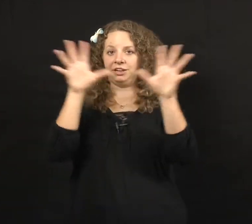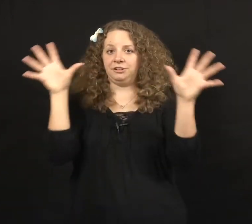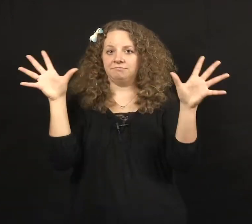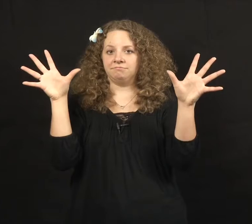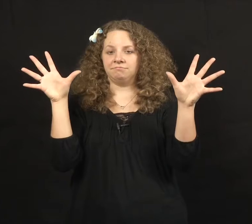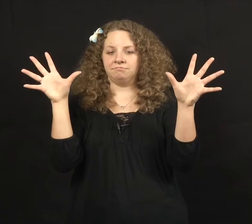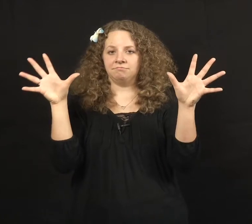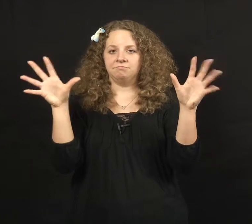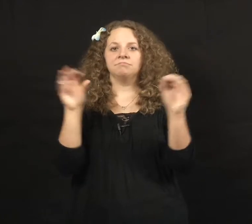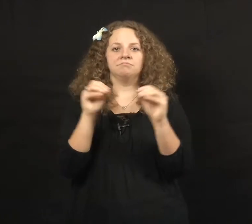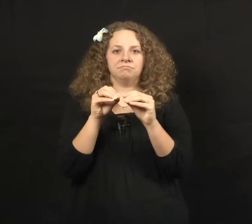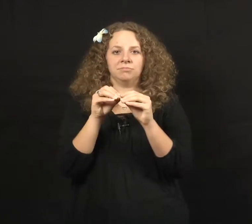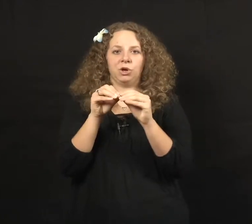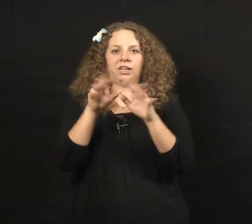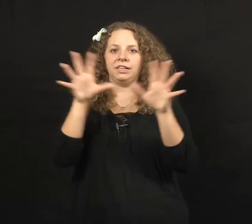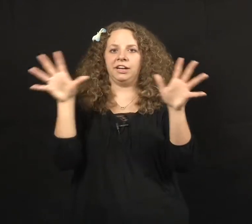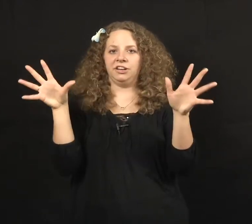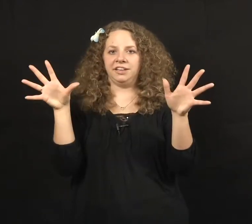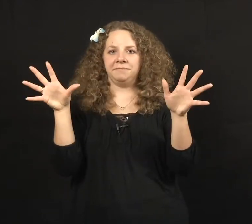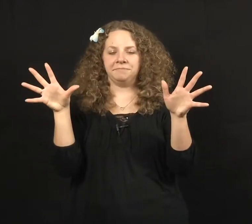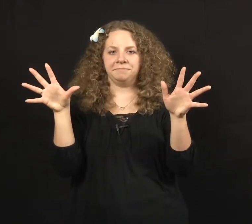Clear. Or clarity.